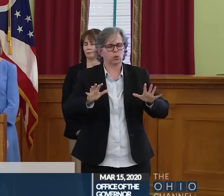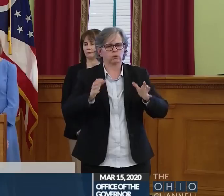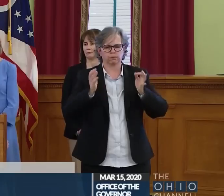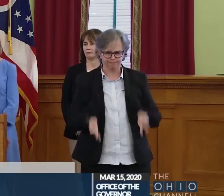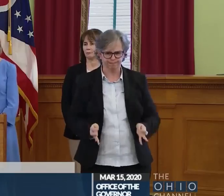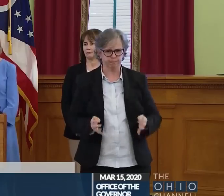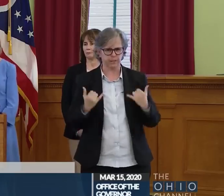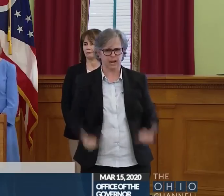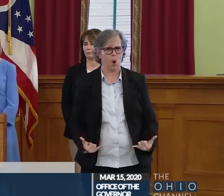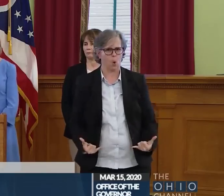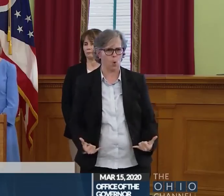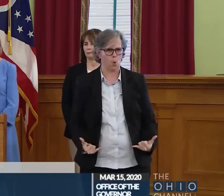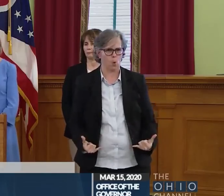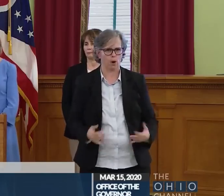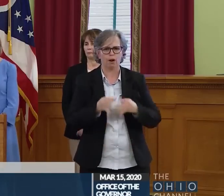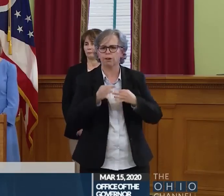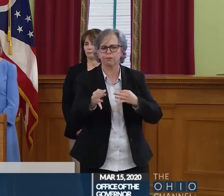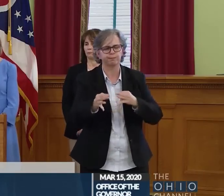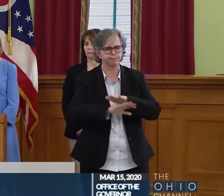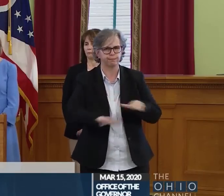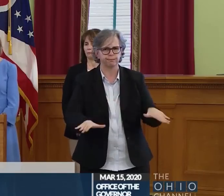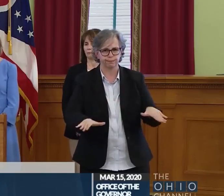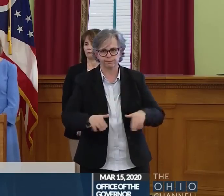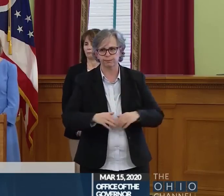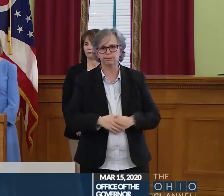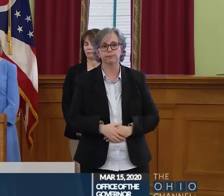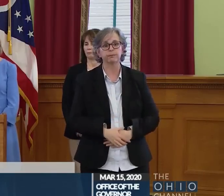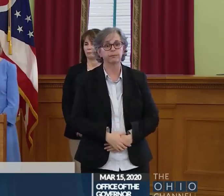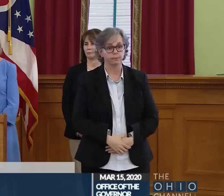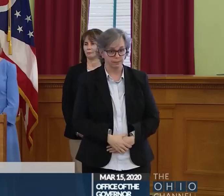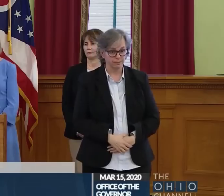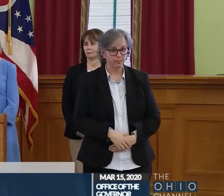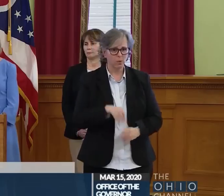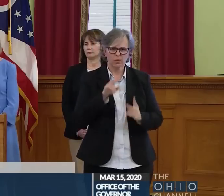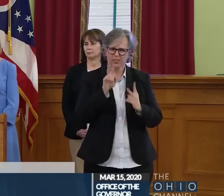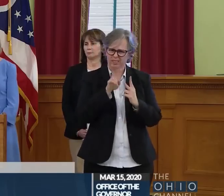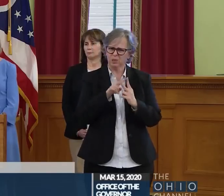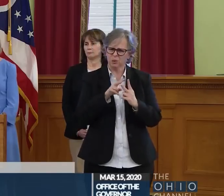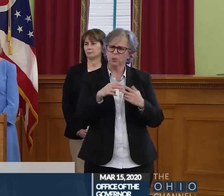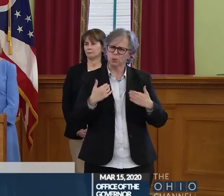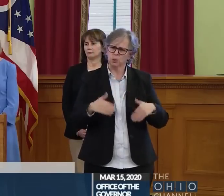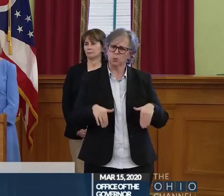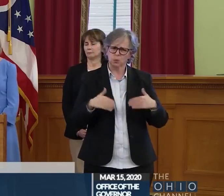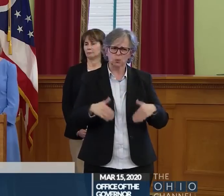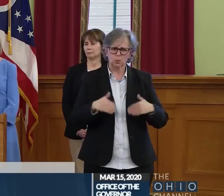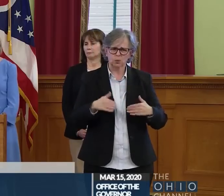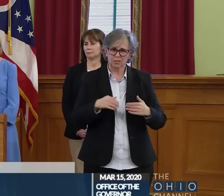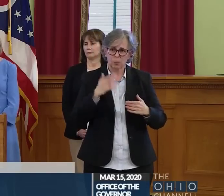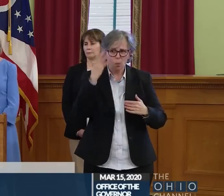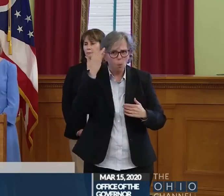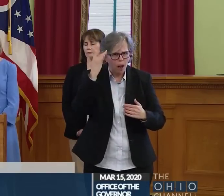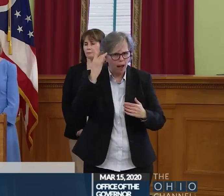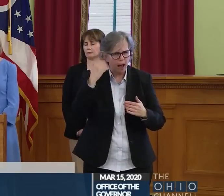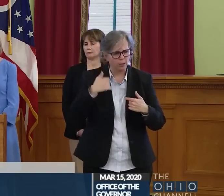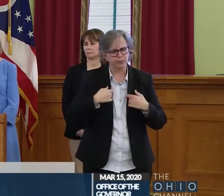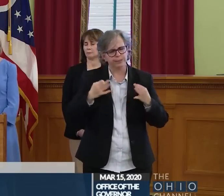And so all the actions we are taking for this very specific purpose in mind. I'm going to